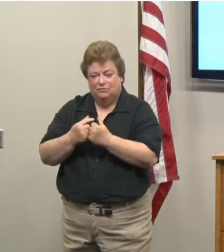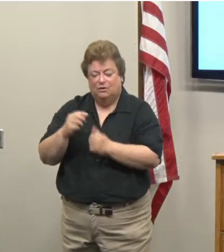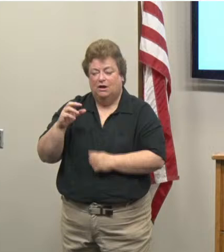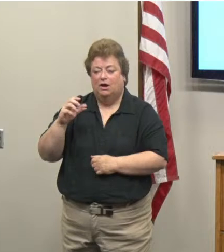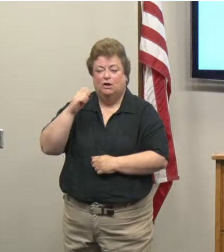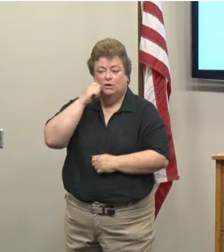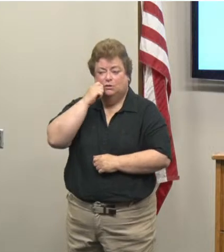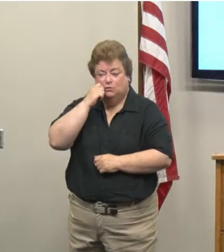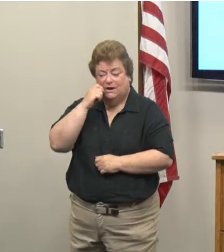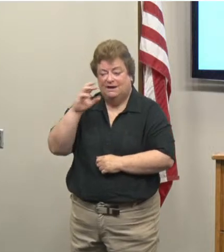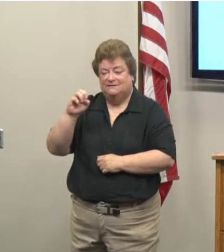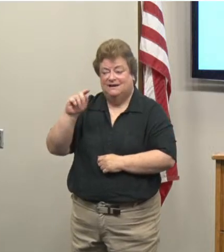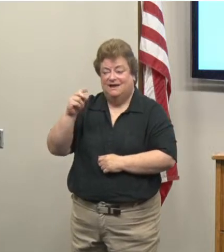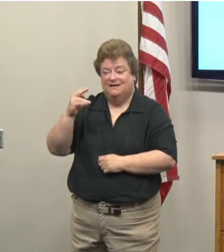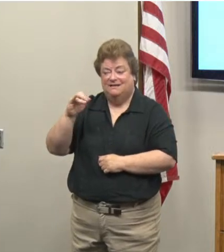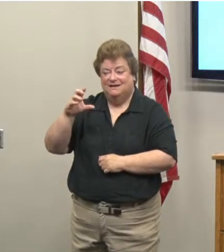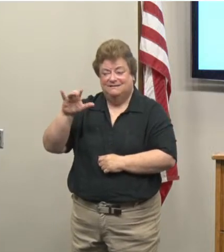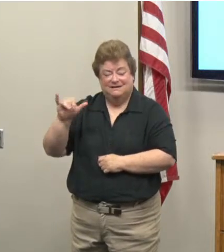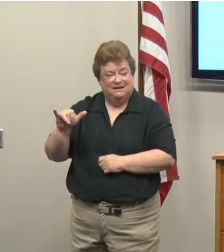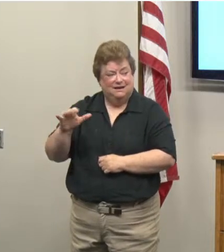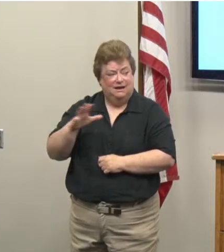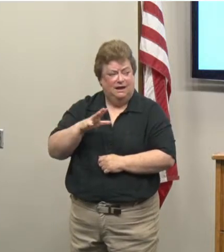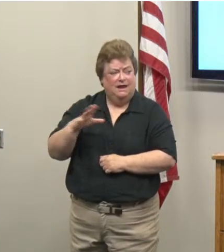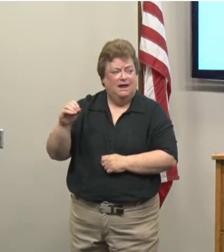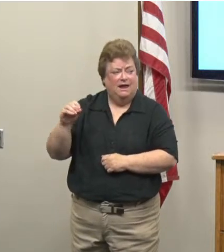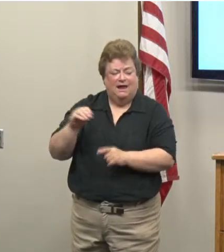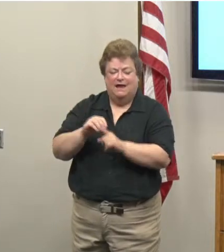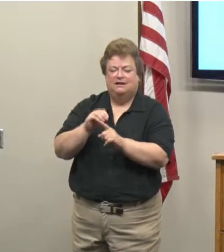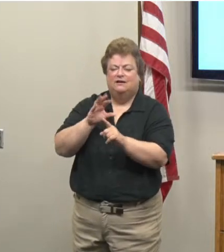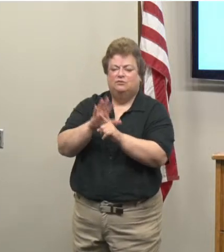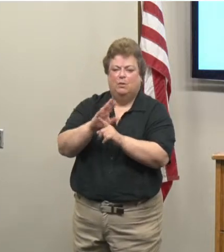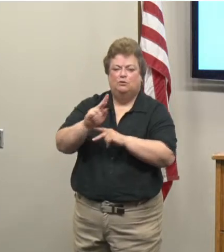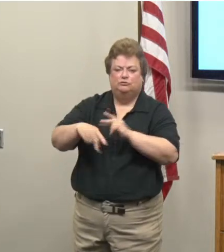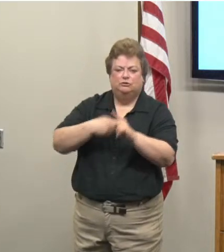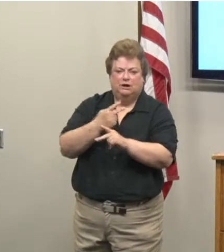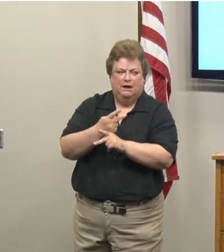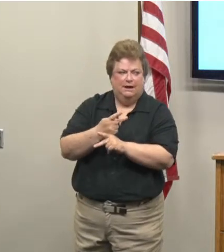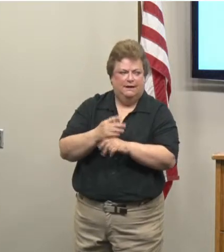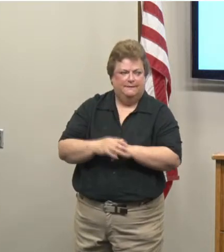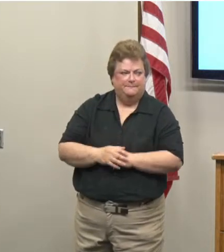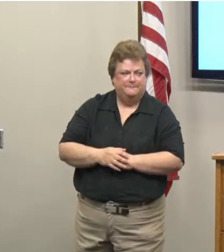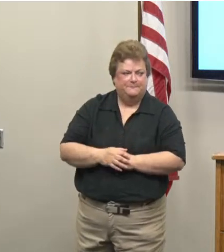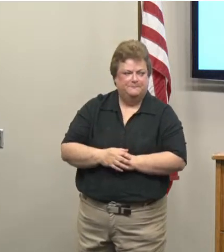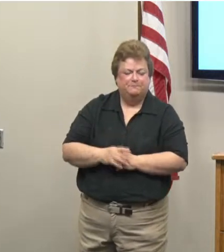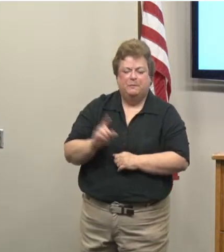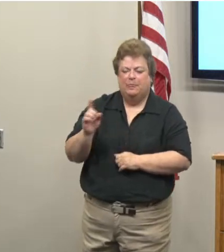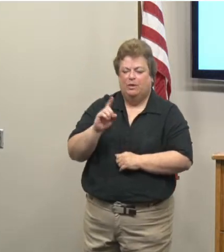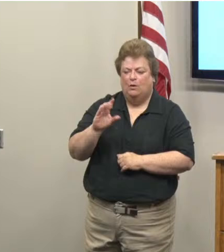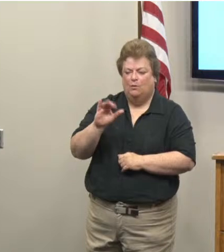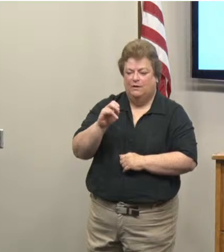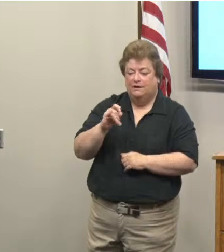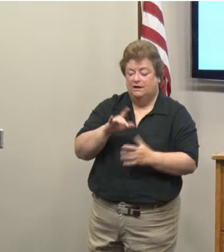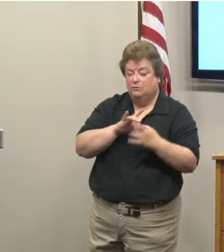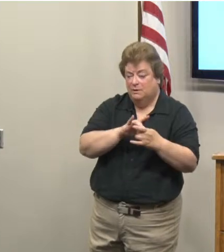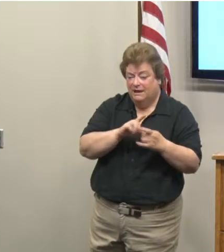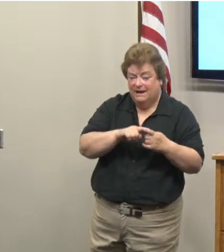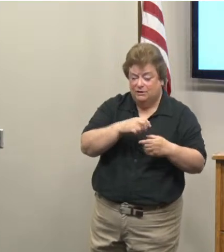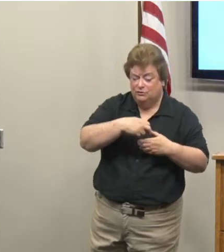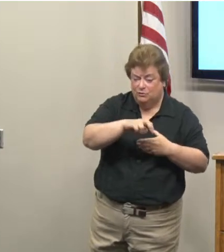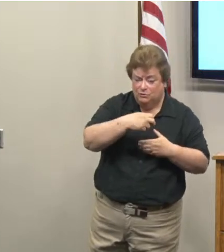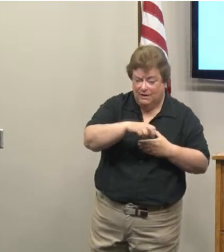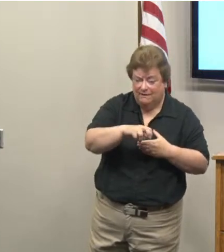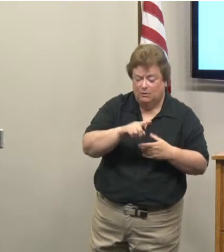race and ethnicity, and exposure type, whether cases are travel-related,